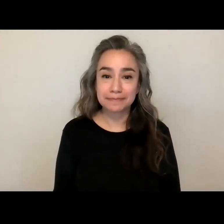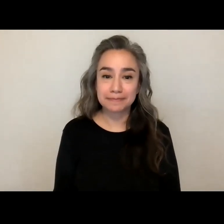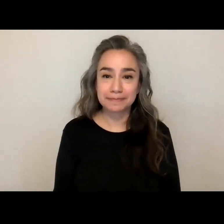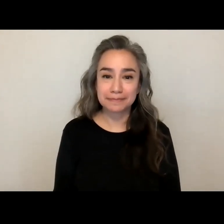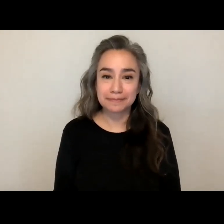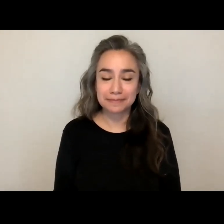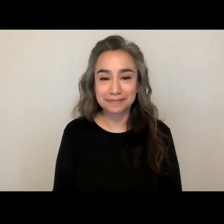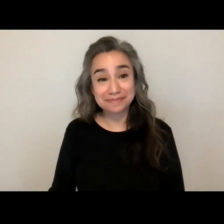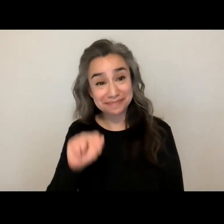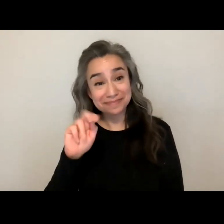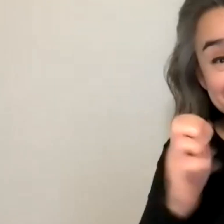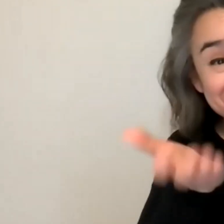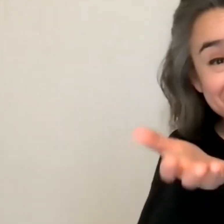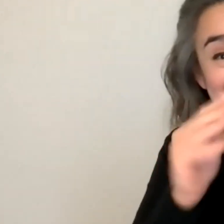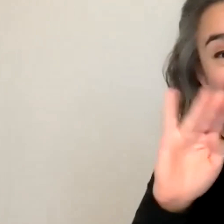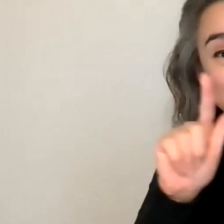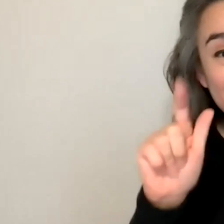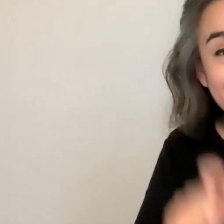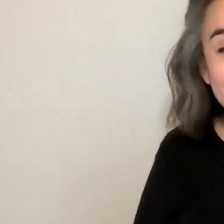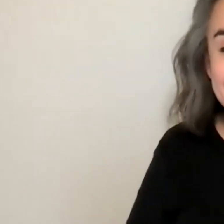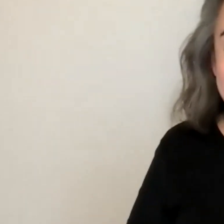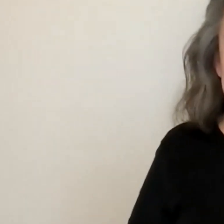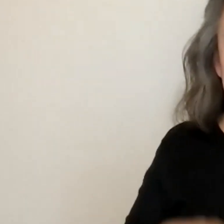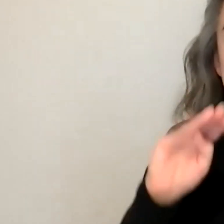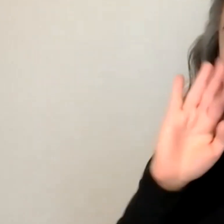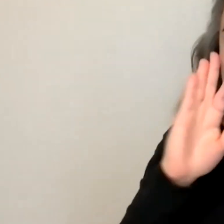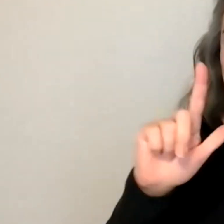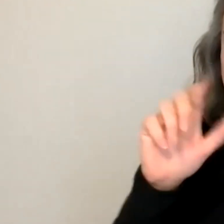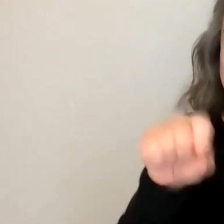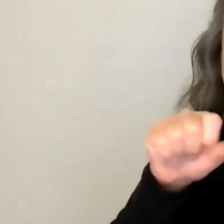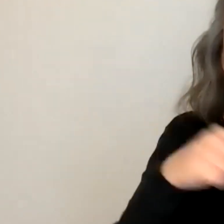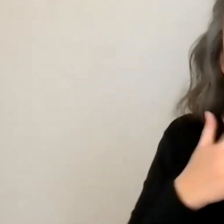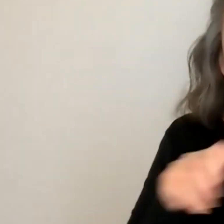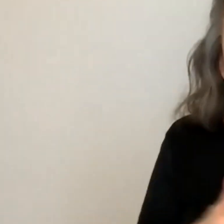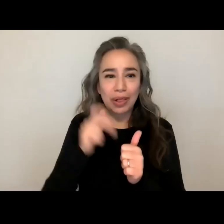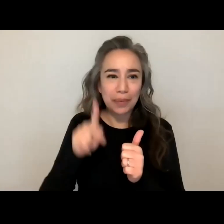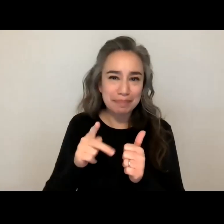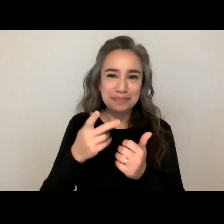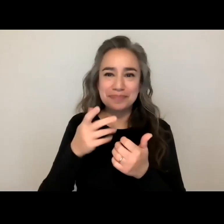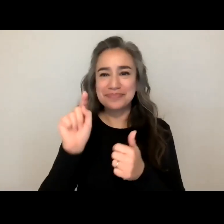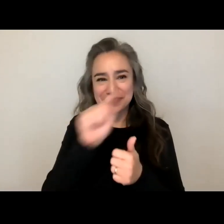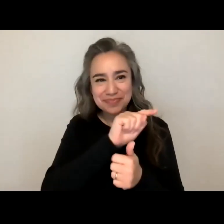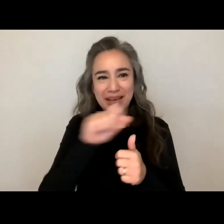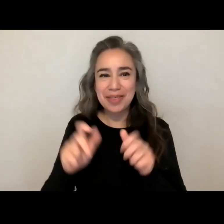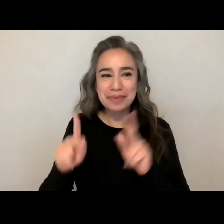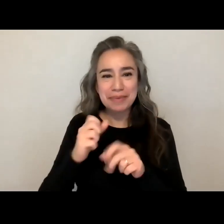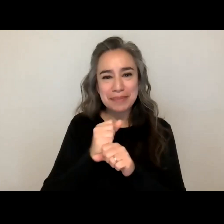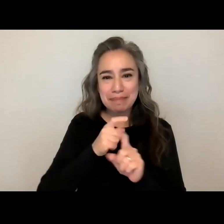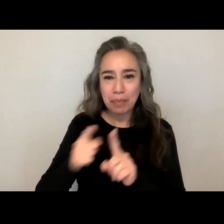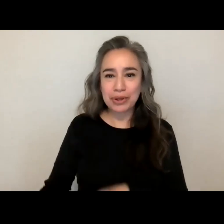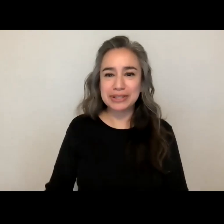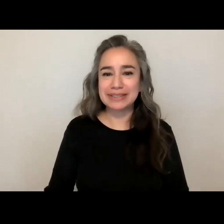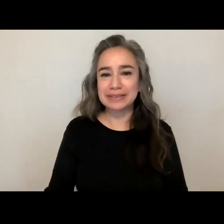Michelle, yeah. Yes, so in fact, I'd like to follow up on both Eris and the point that Christine just made. And I see